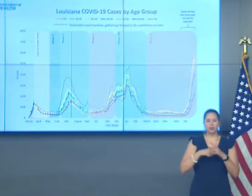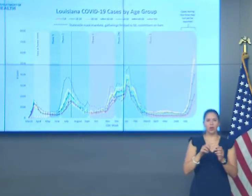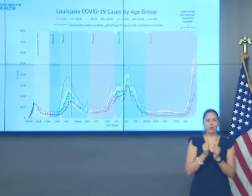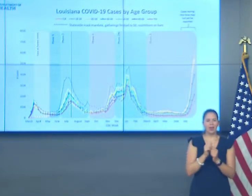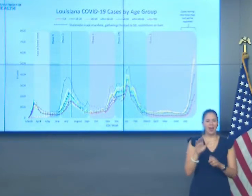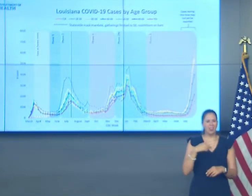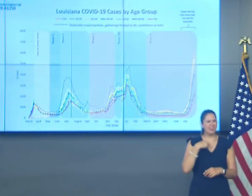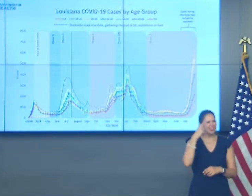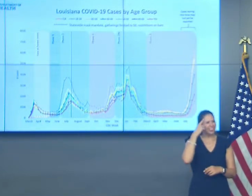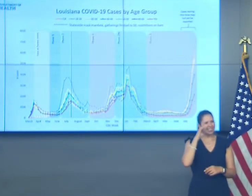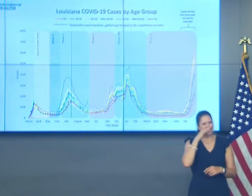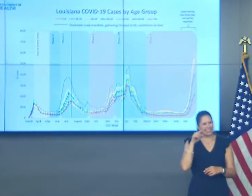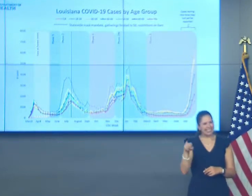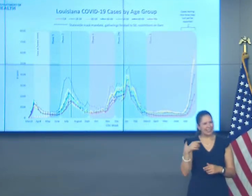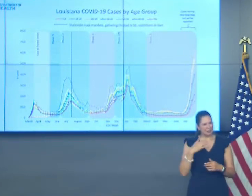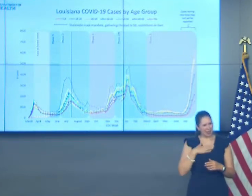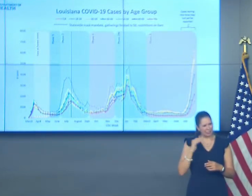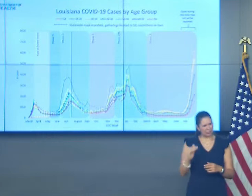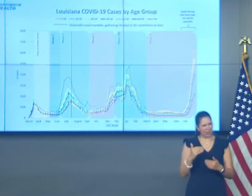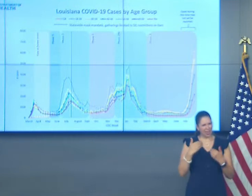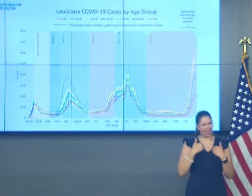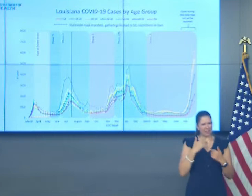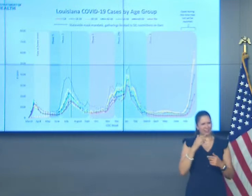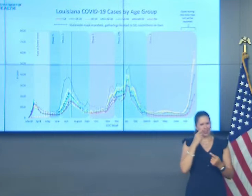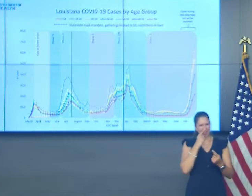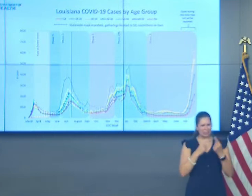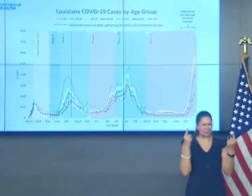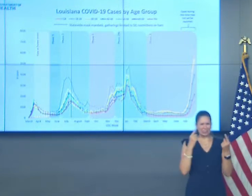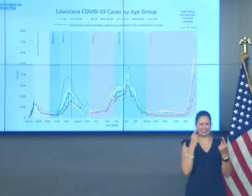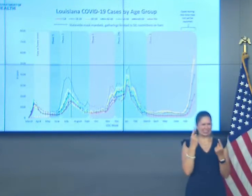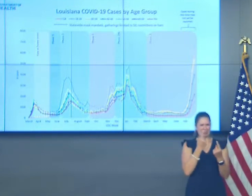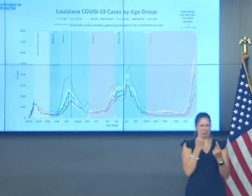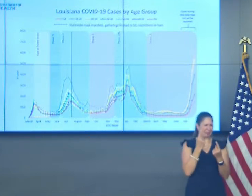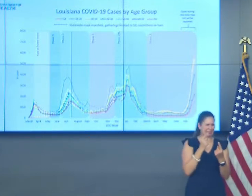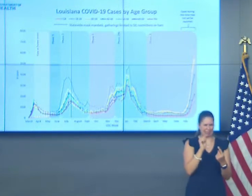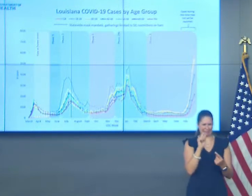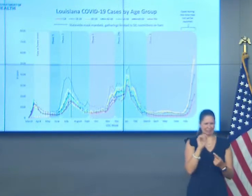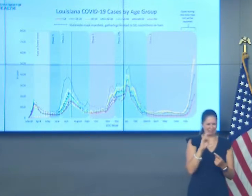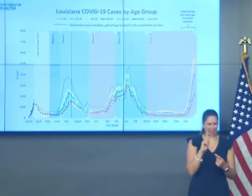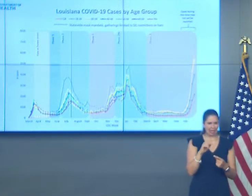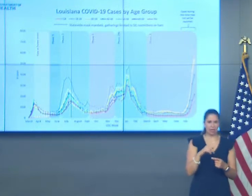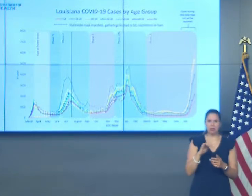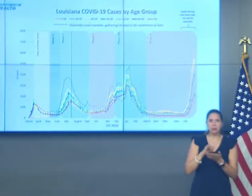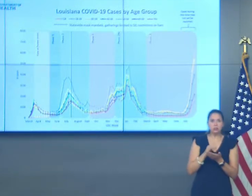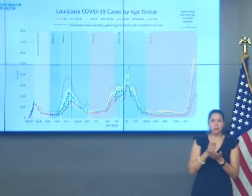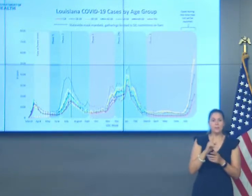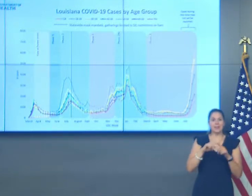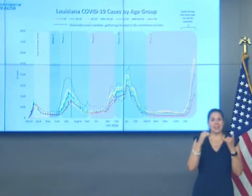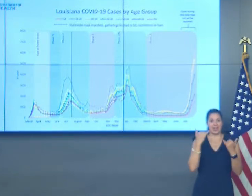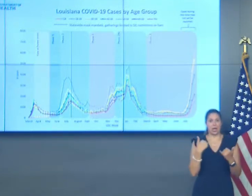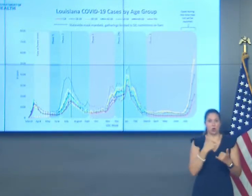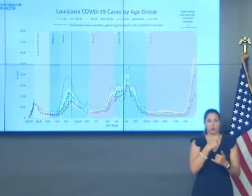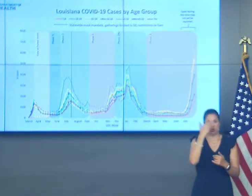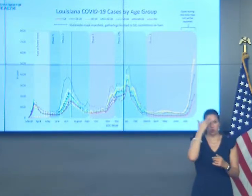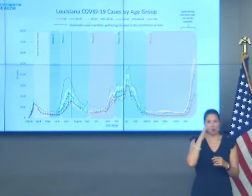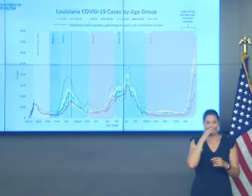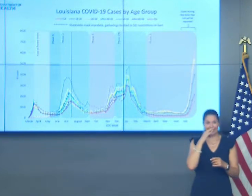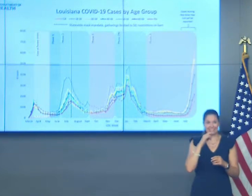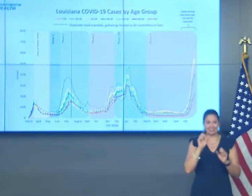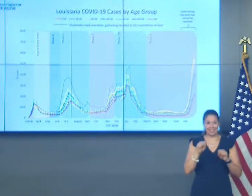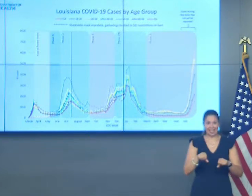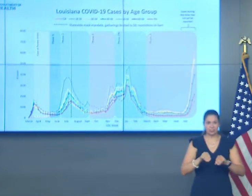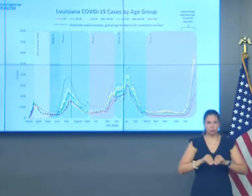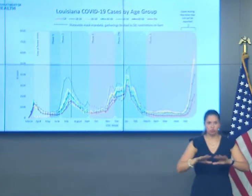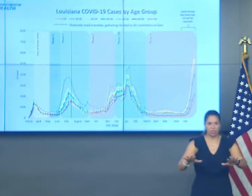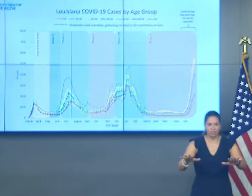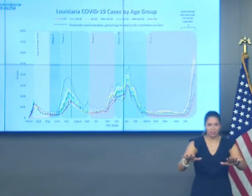attack or something else. That's okay. But we know that kids now are infectious, and we know that they